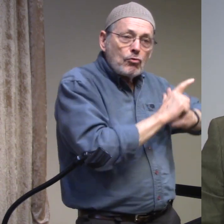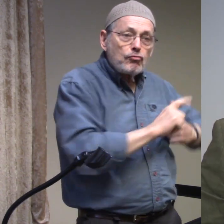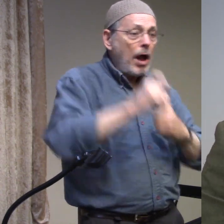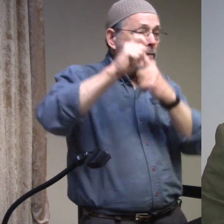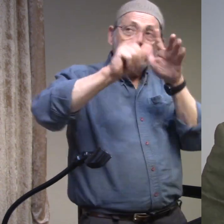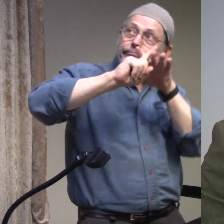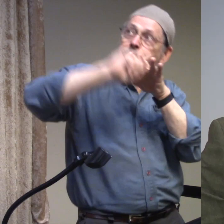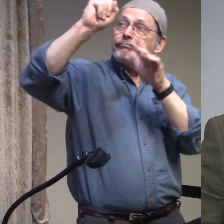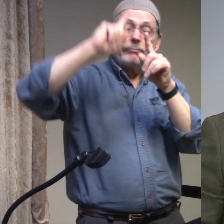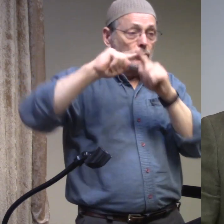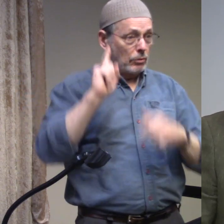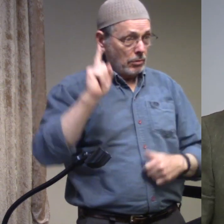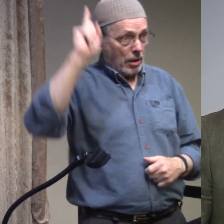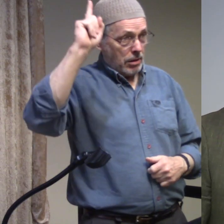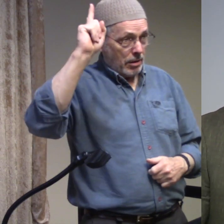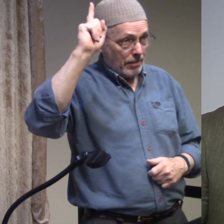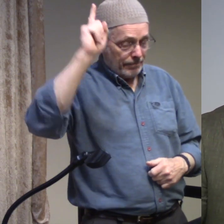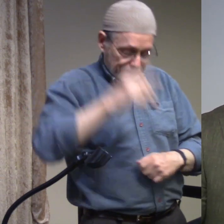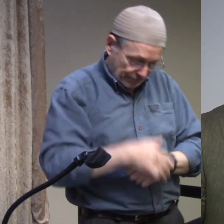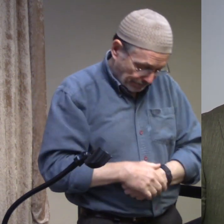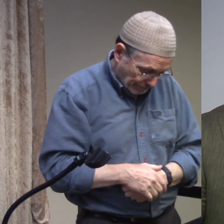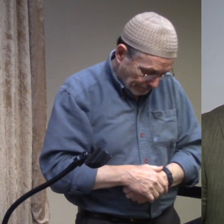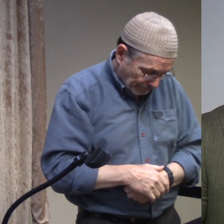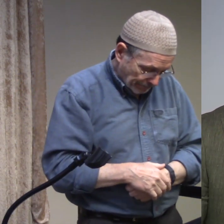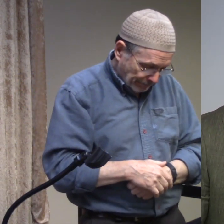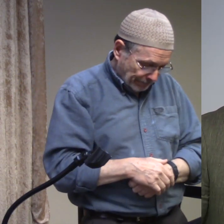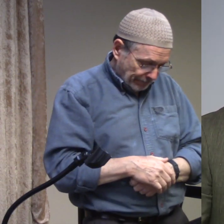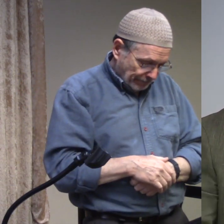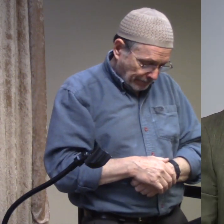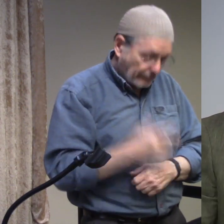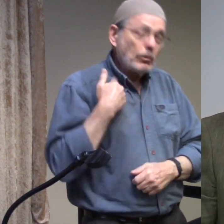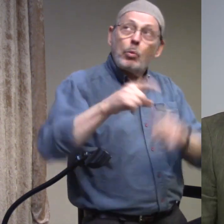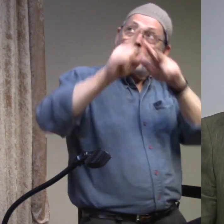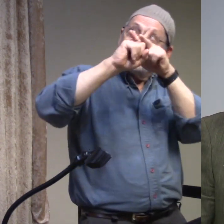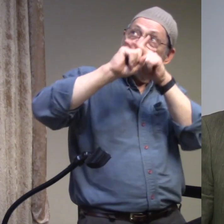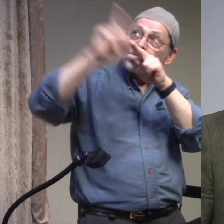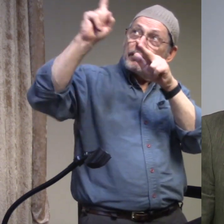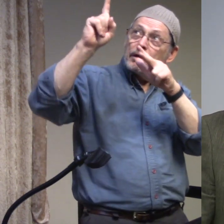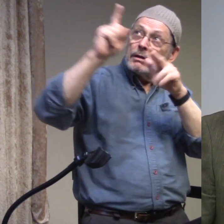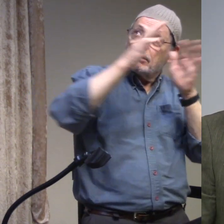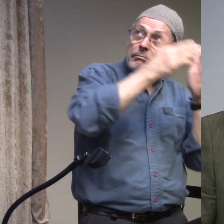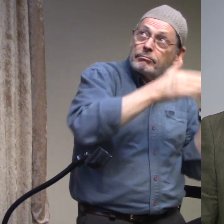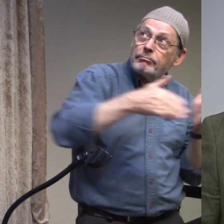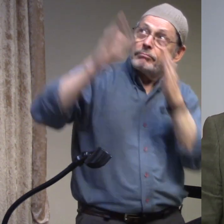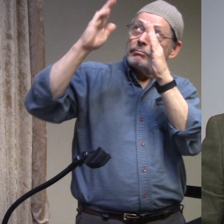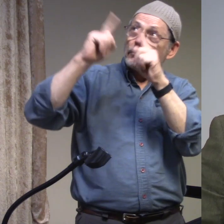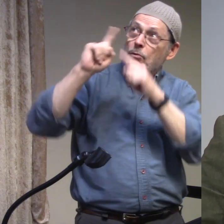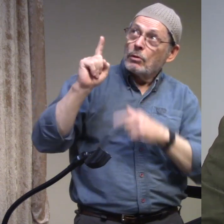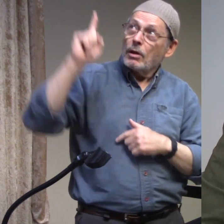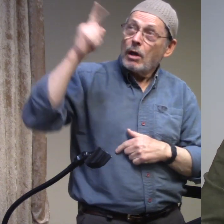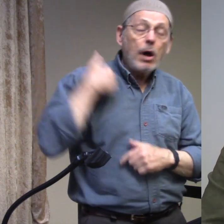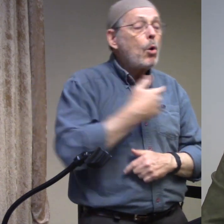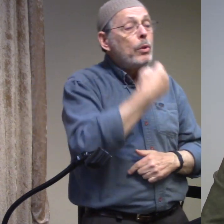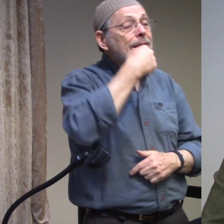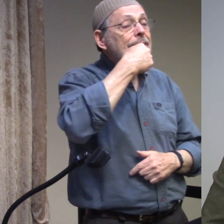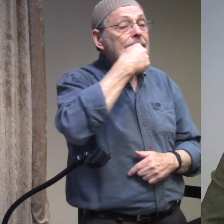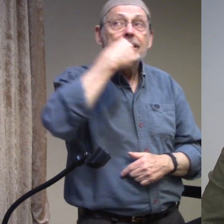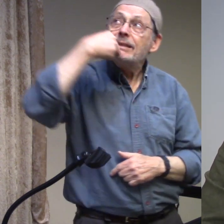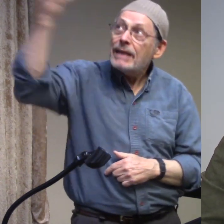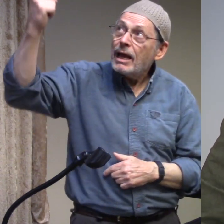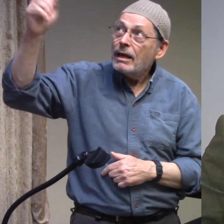flee to Allah. We flee to Allah and we say, to